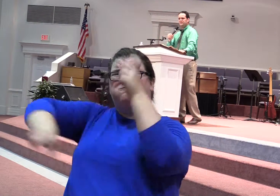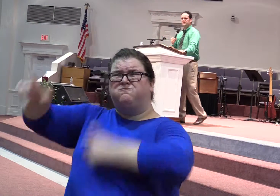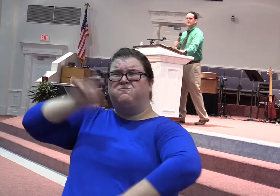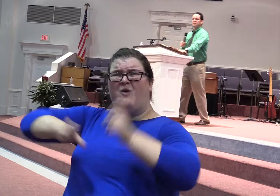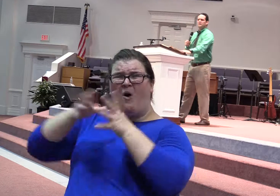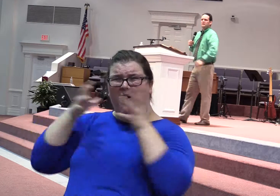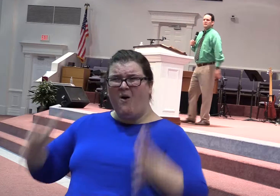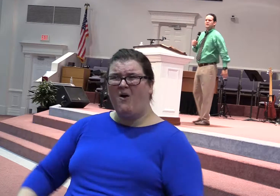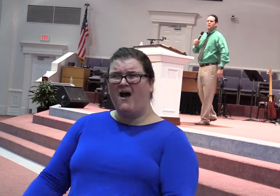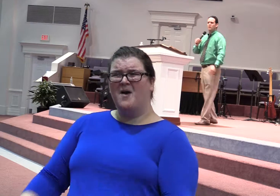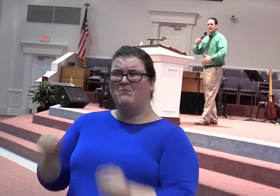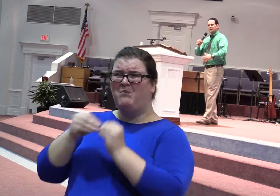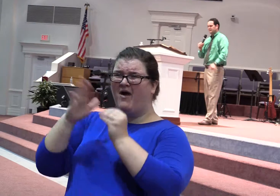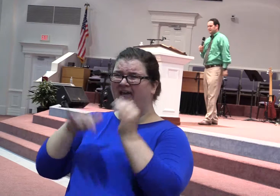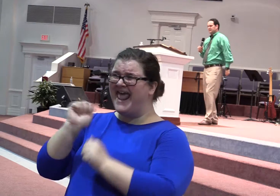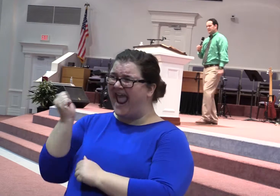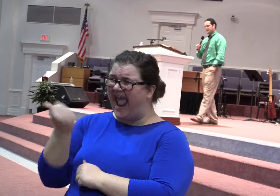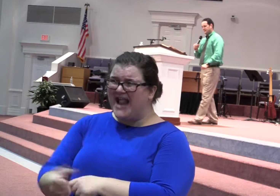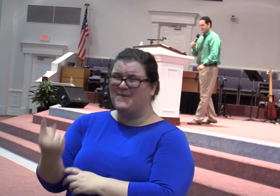else. Yes, He has. Yes, He has.